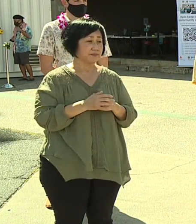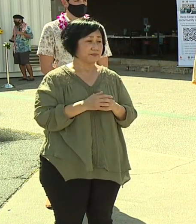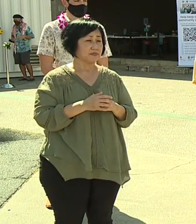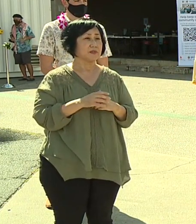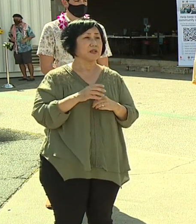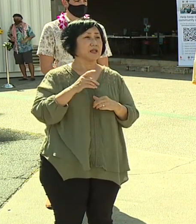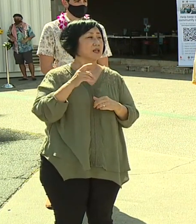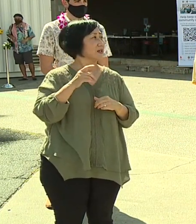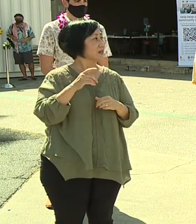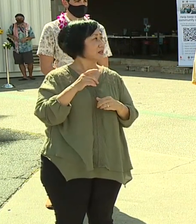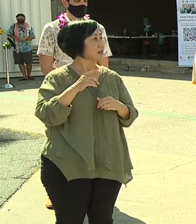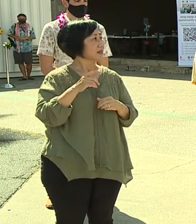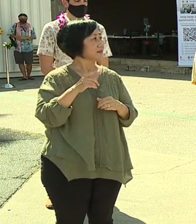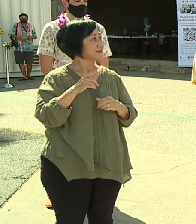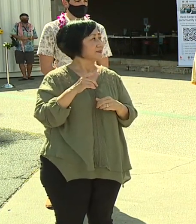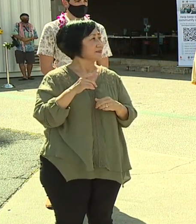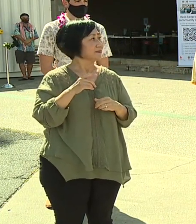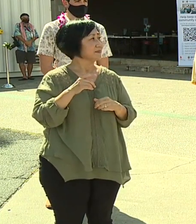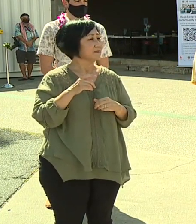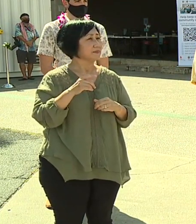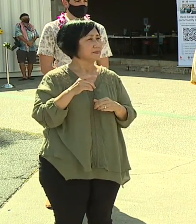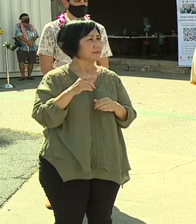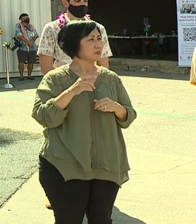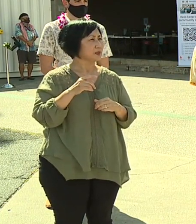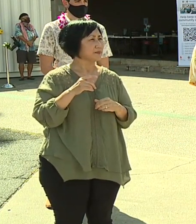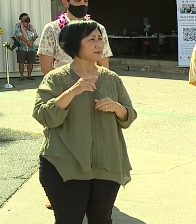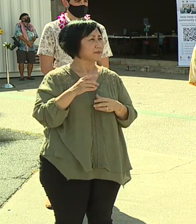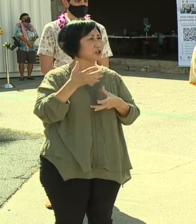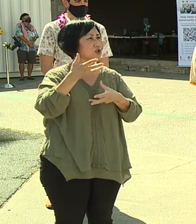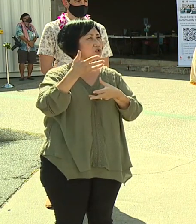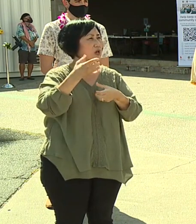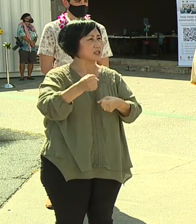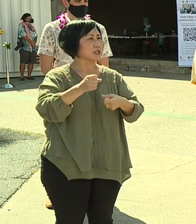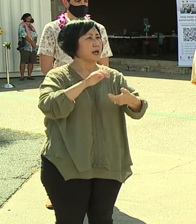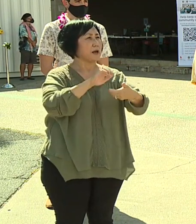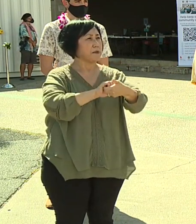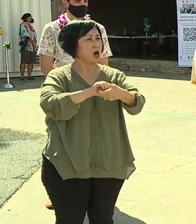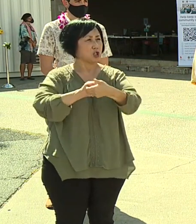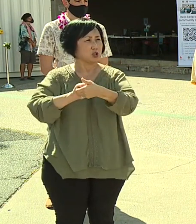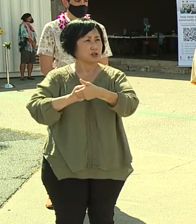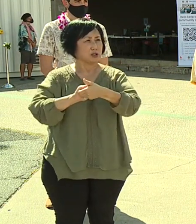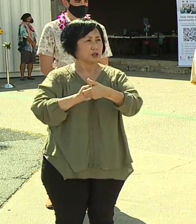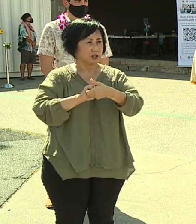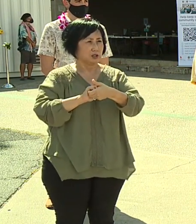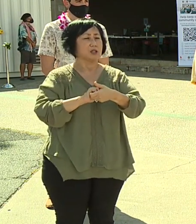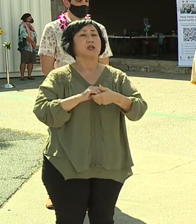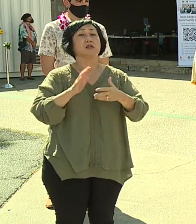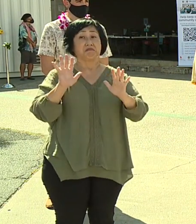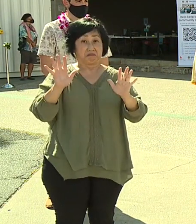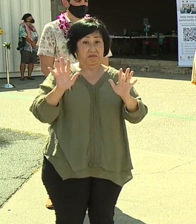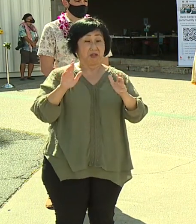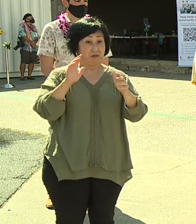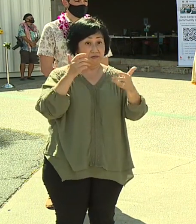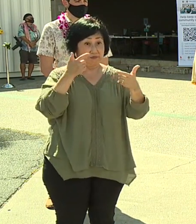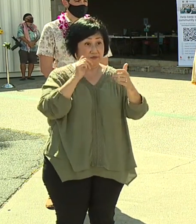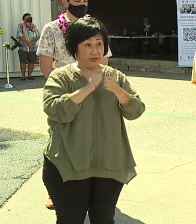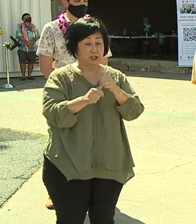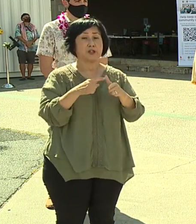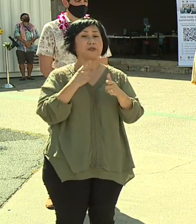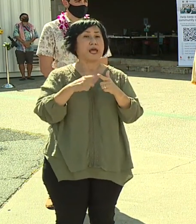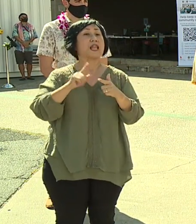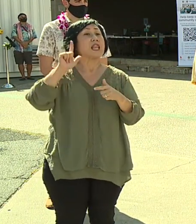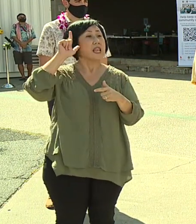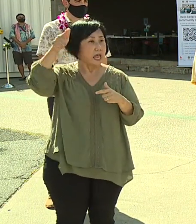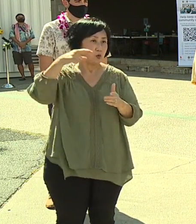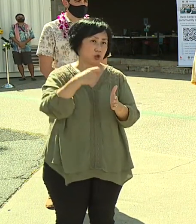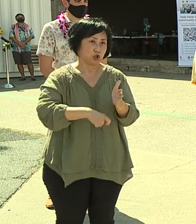Partner Act protection, that we will be able to charge. And then it would